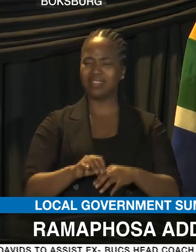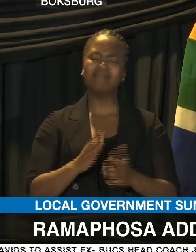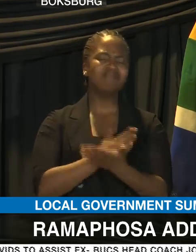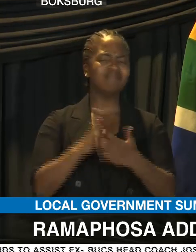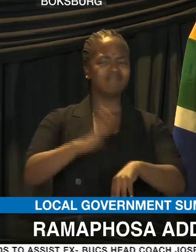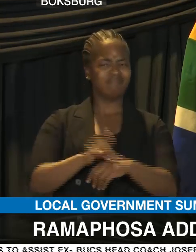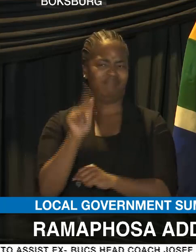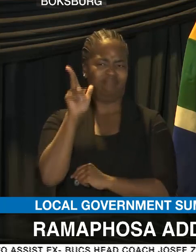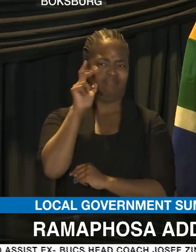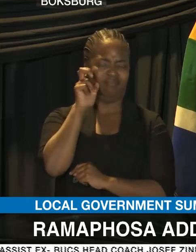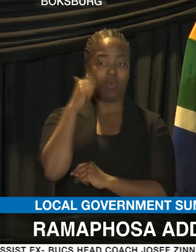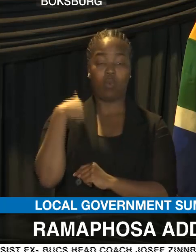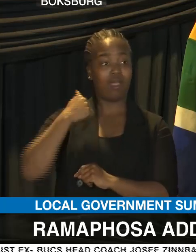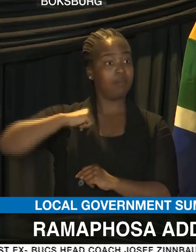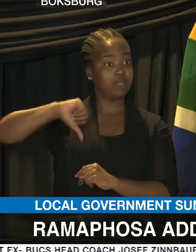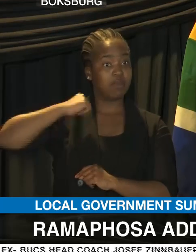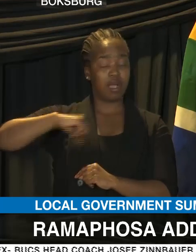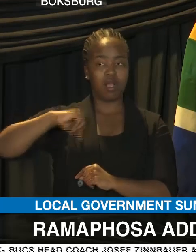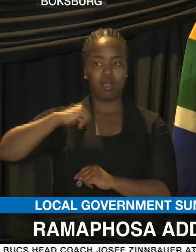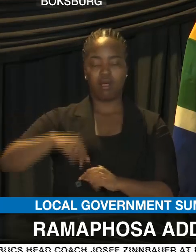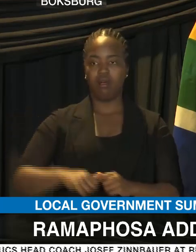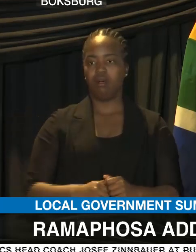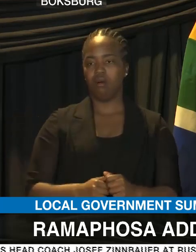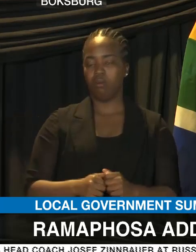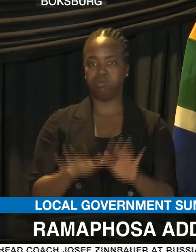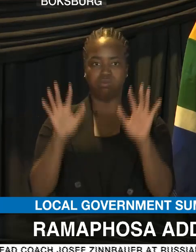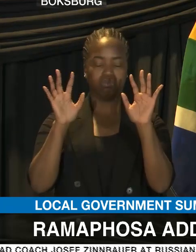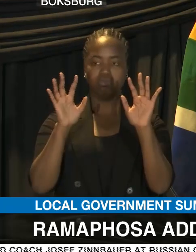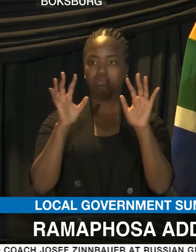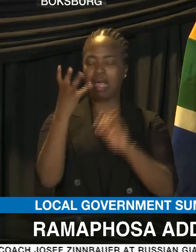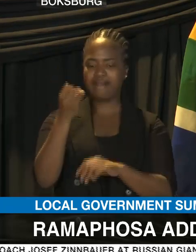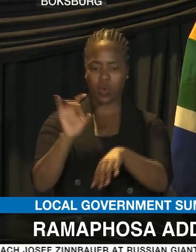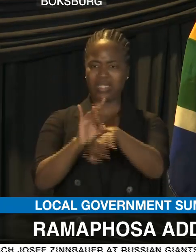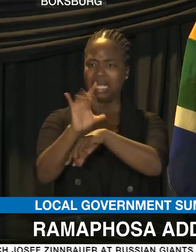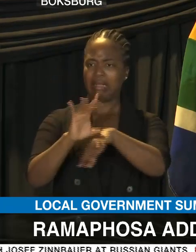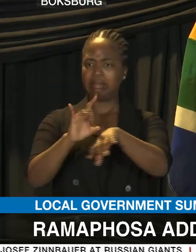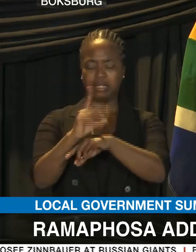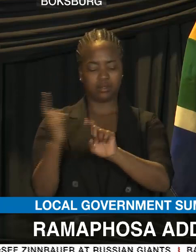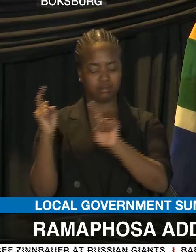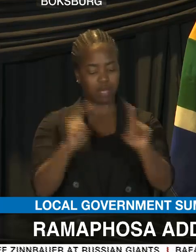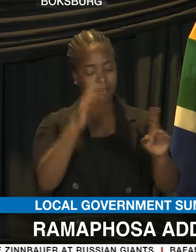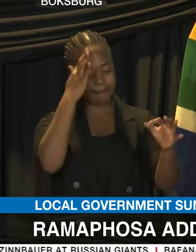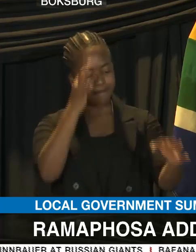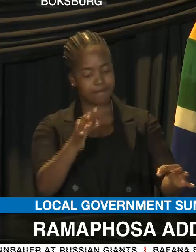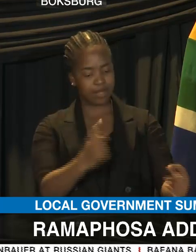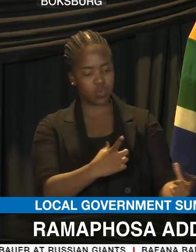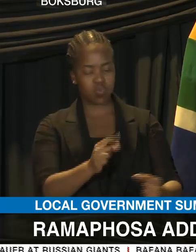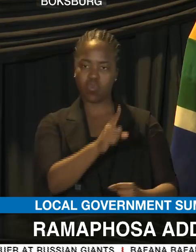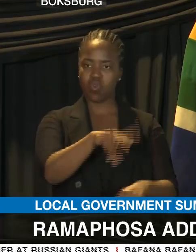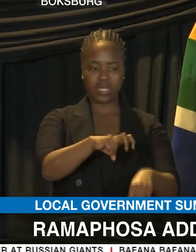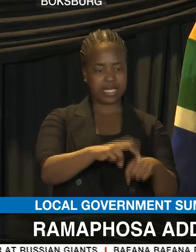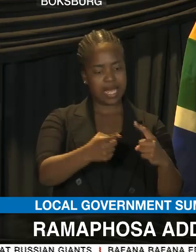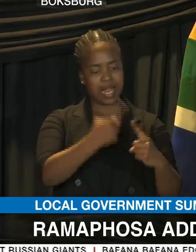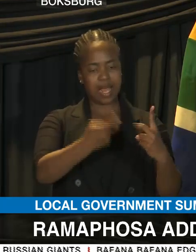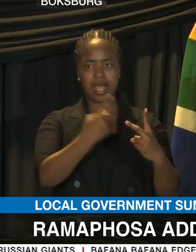heard that at local government level, it is the consultants who devise